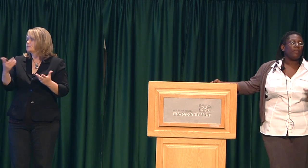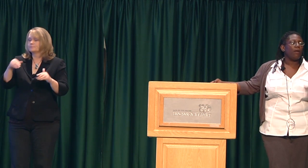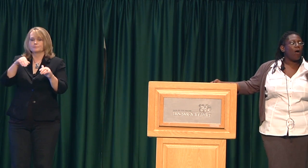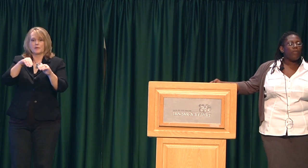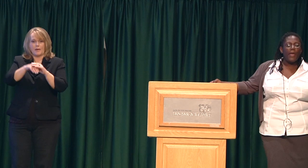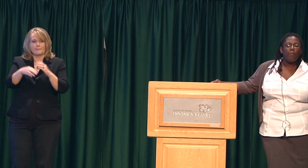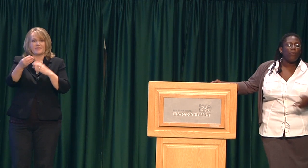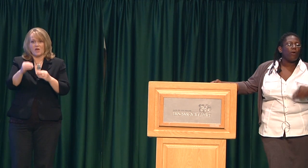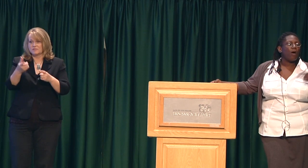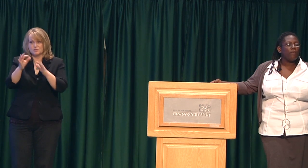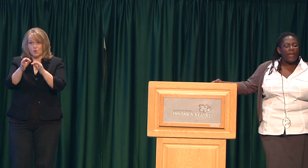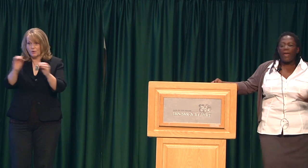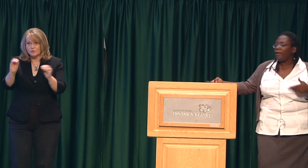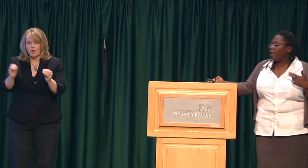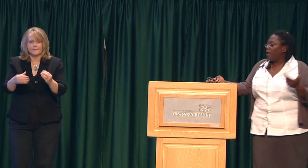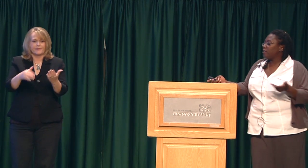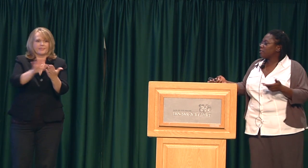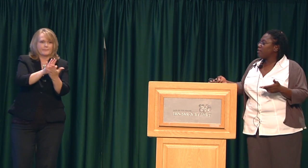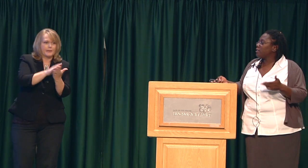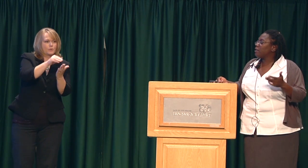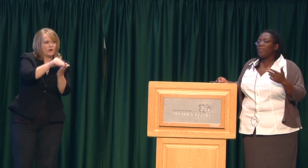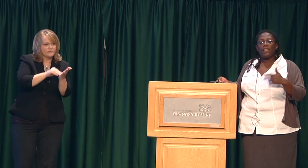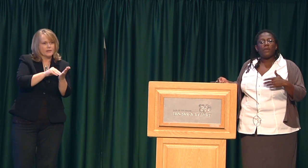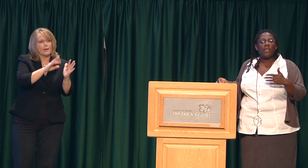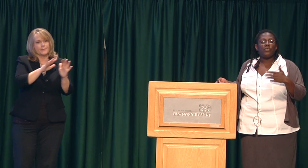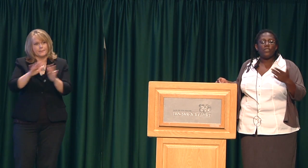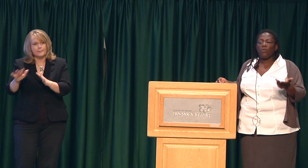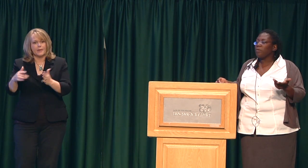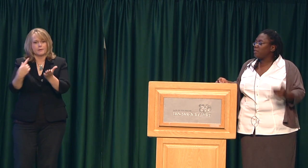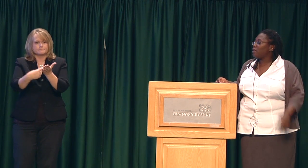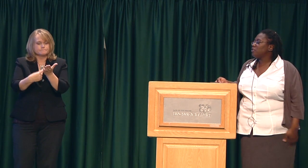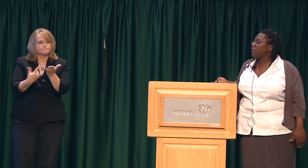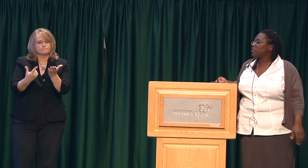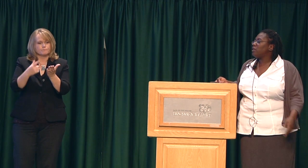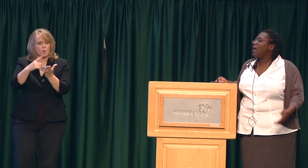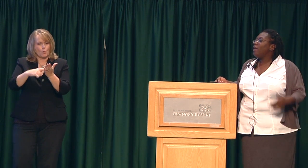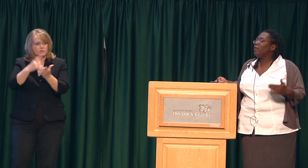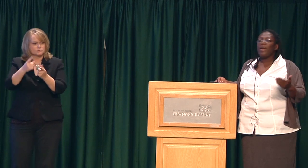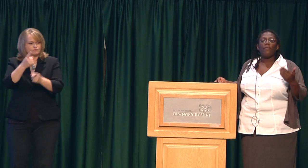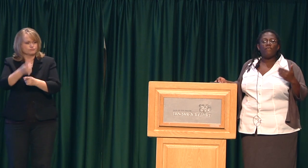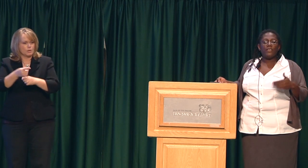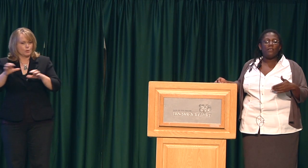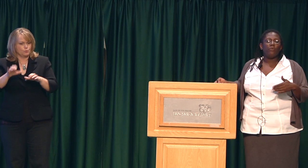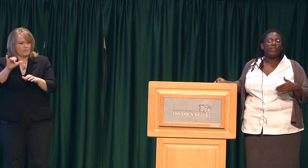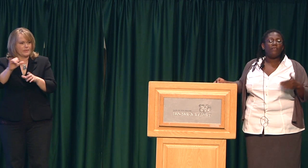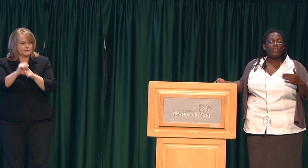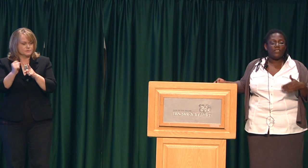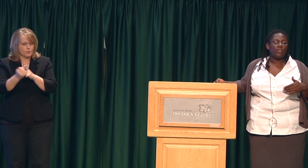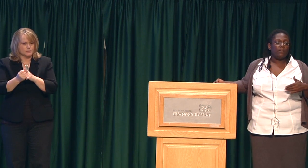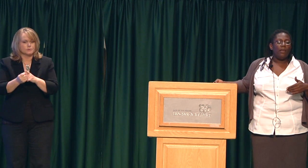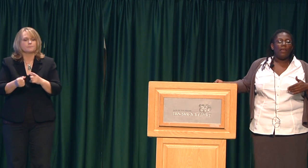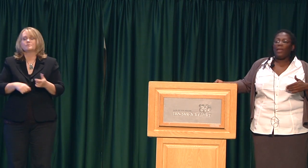not being there, all the paperwork, all of that, and discussing some of the expectations and norms in that situation. And then we have the visit with